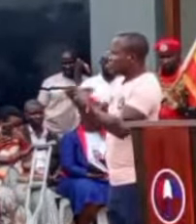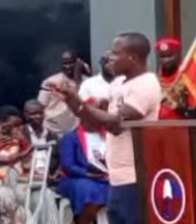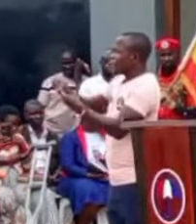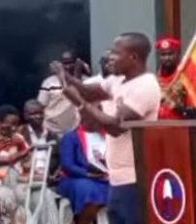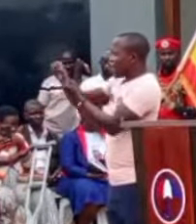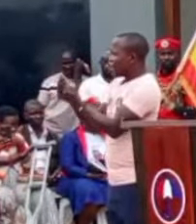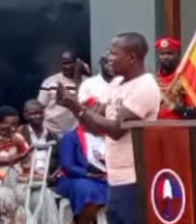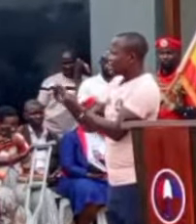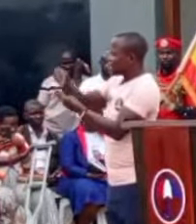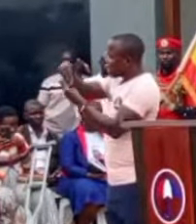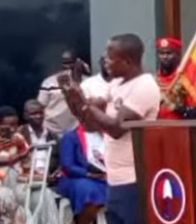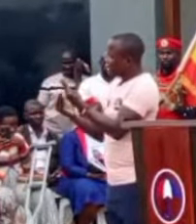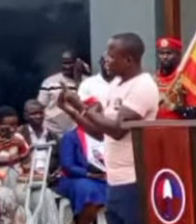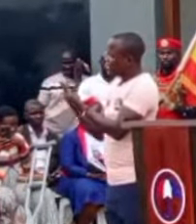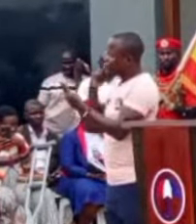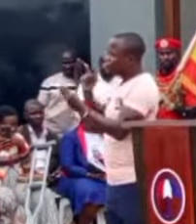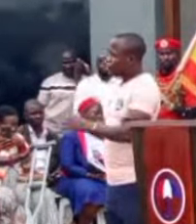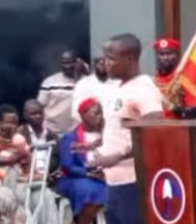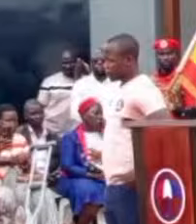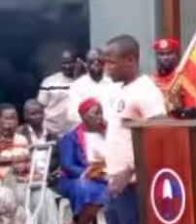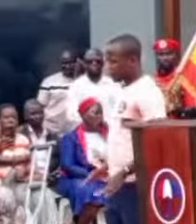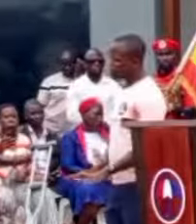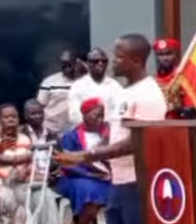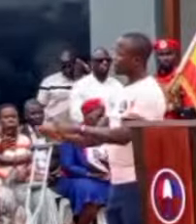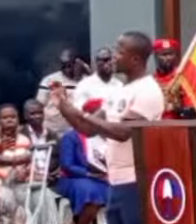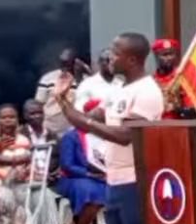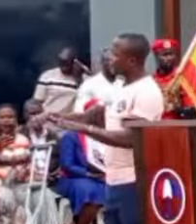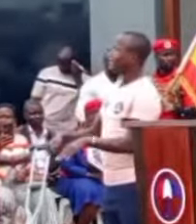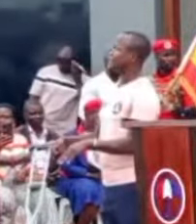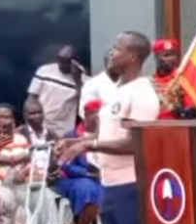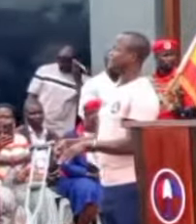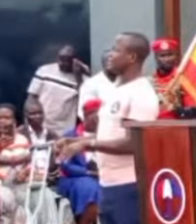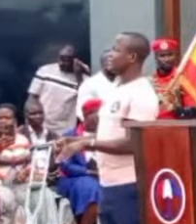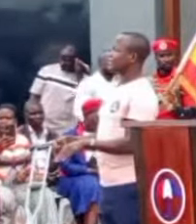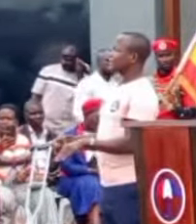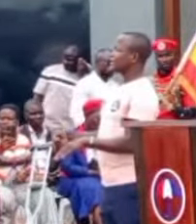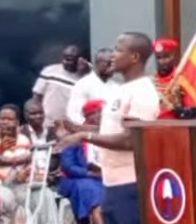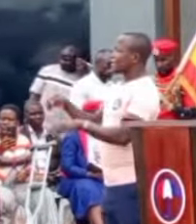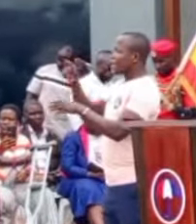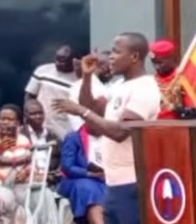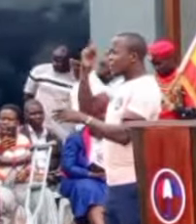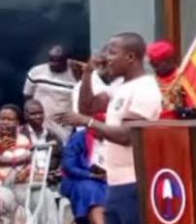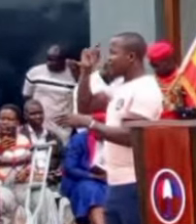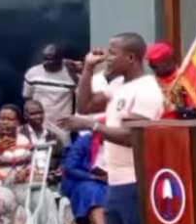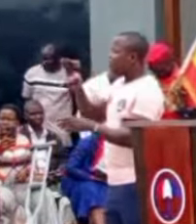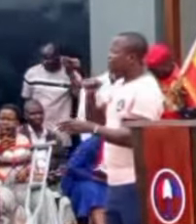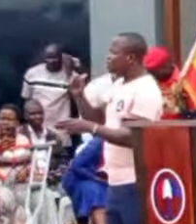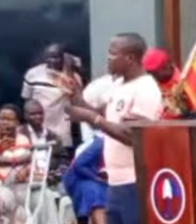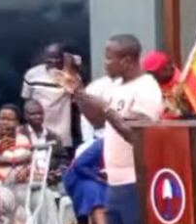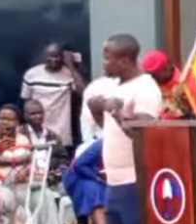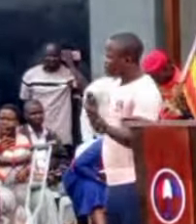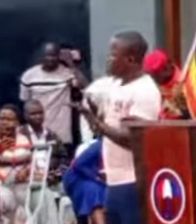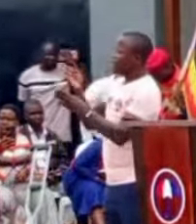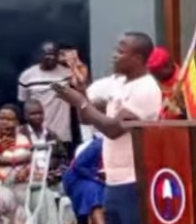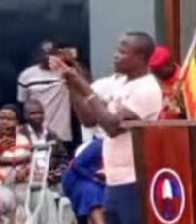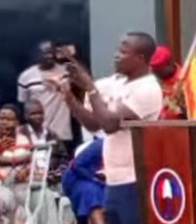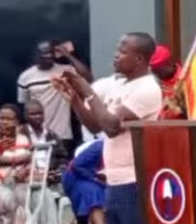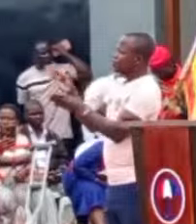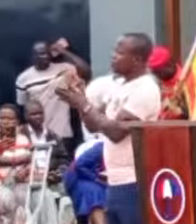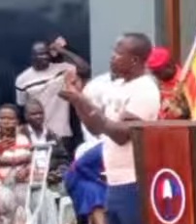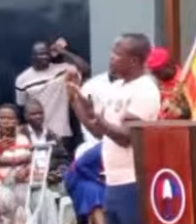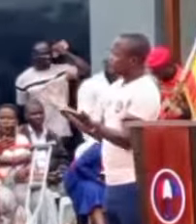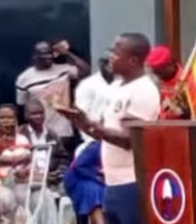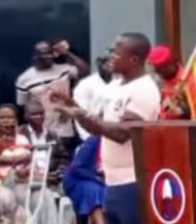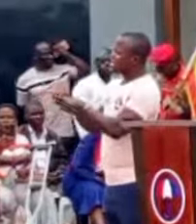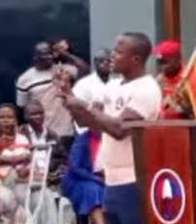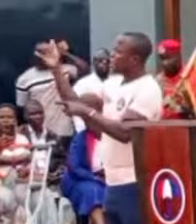n'egikonfaminga nga totaddeeko provision abaffe abalema oba balina okusomozebwa mu ngeri eno bweti bagenda kukola batya toiletsi